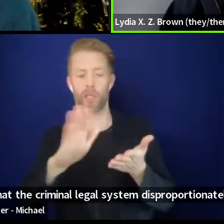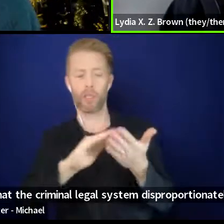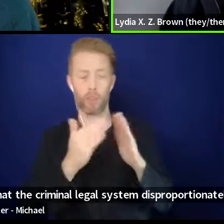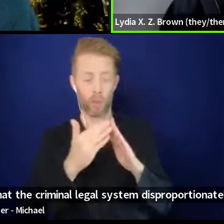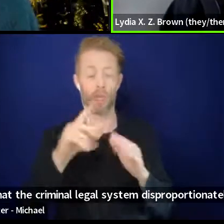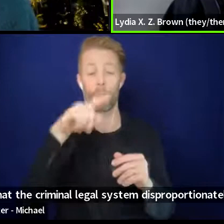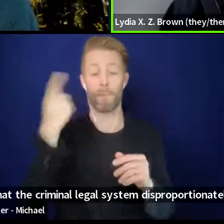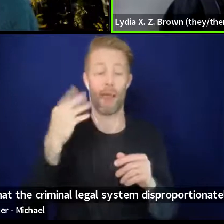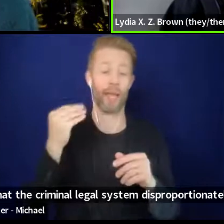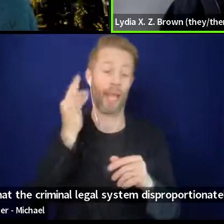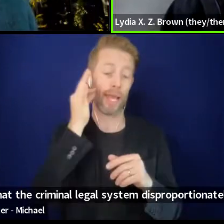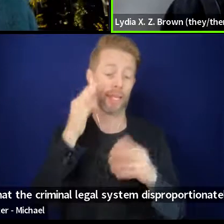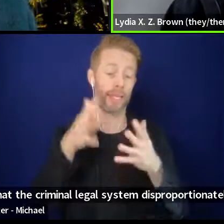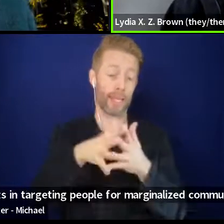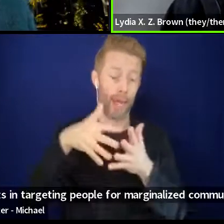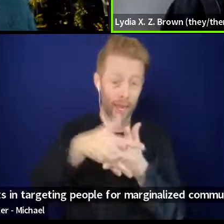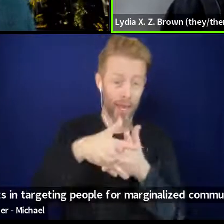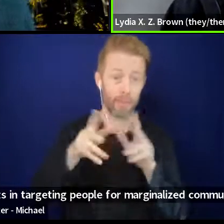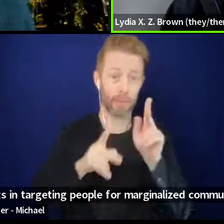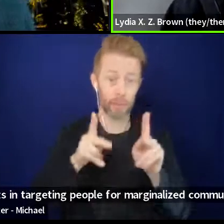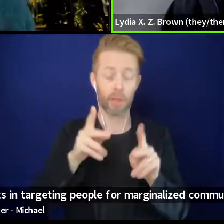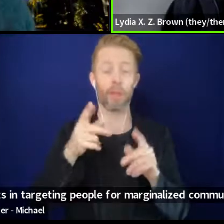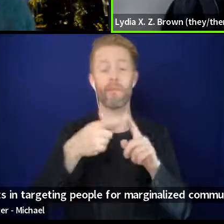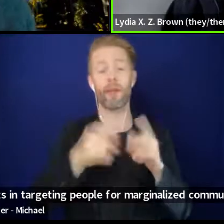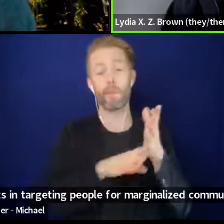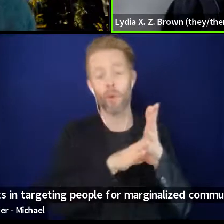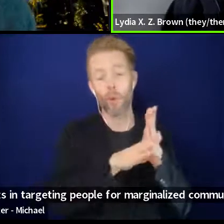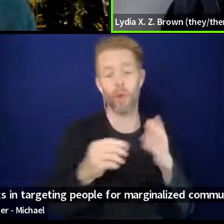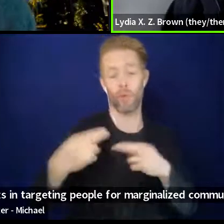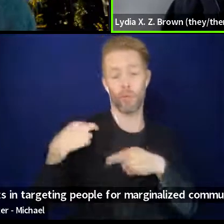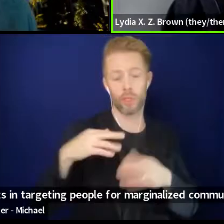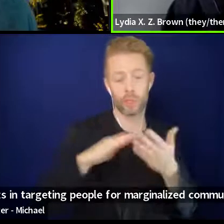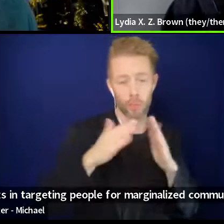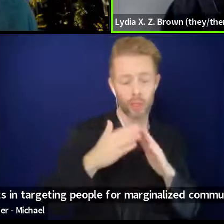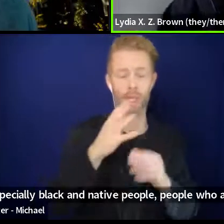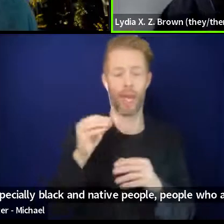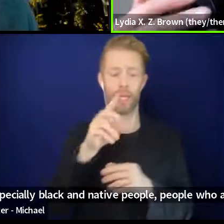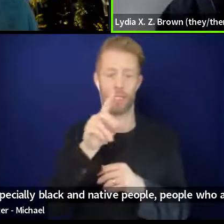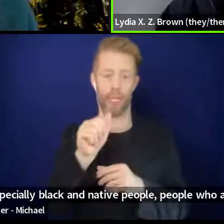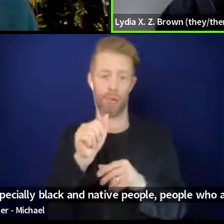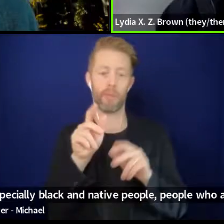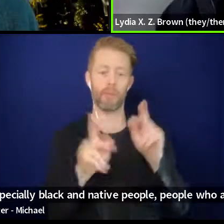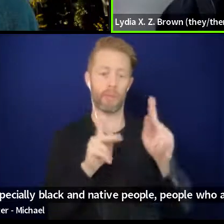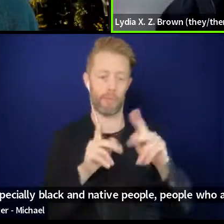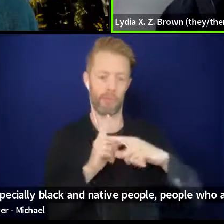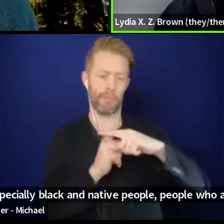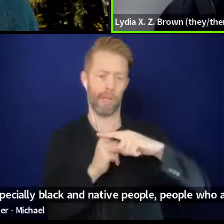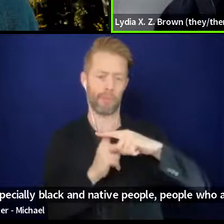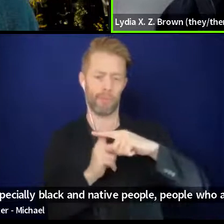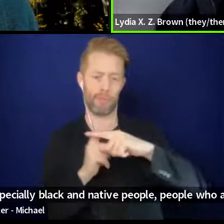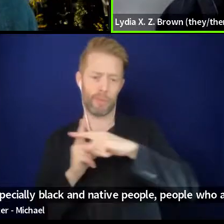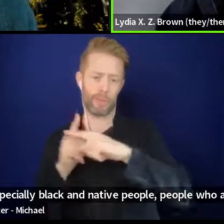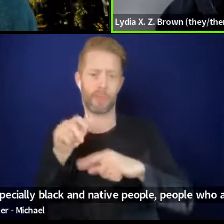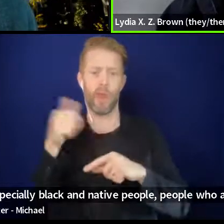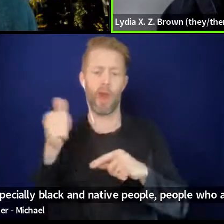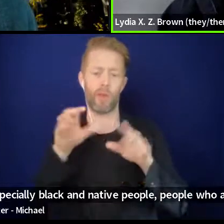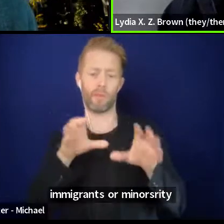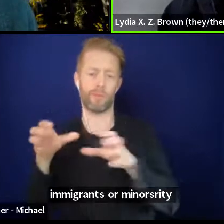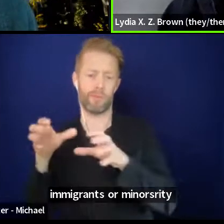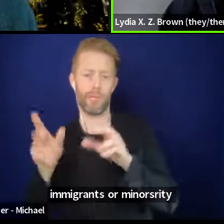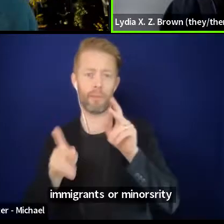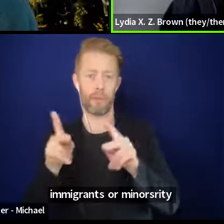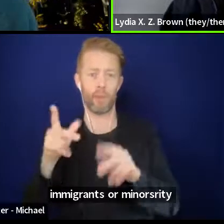are immigrants or from minoritized religious communities, and disabled people, among other categories of people who face higher